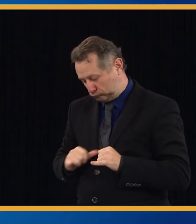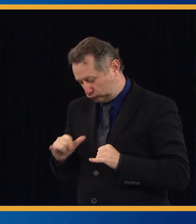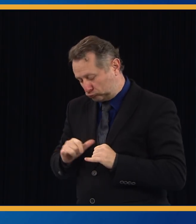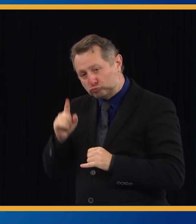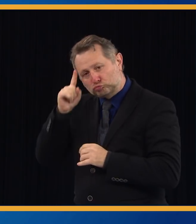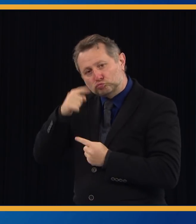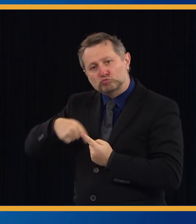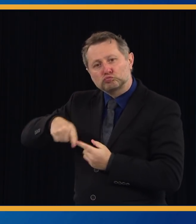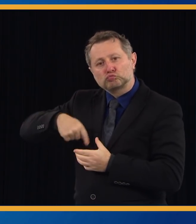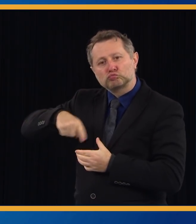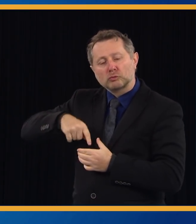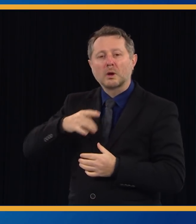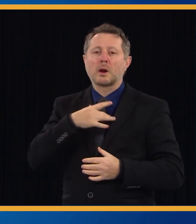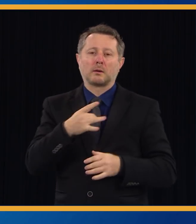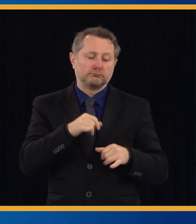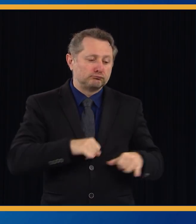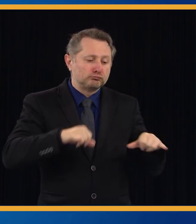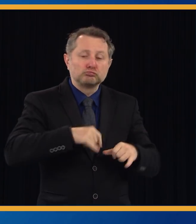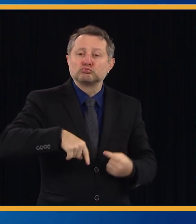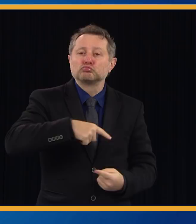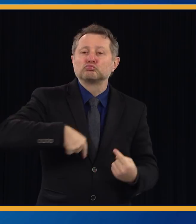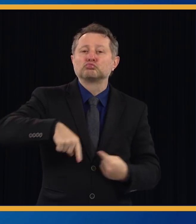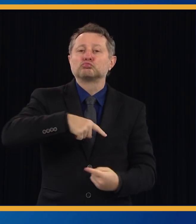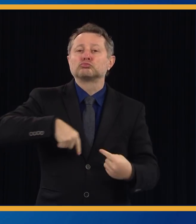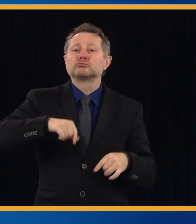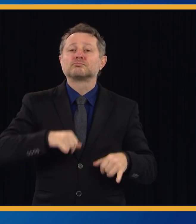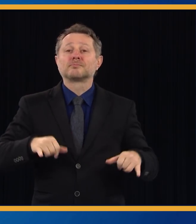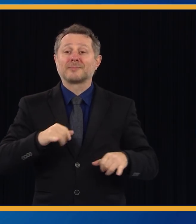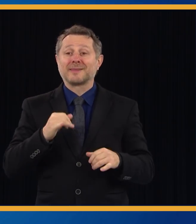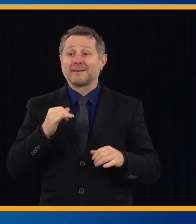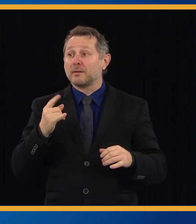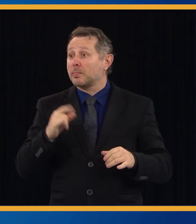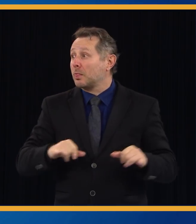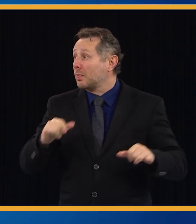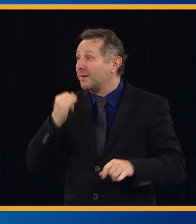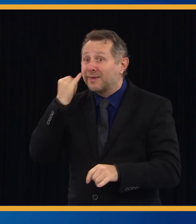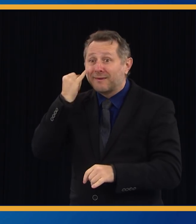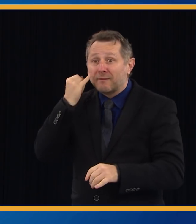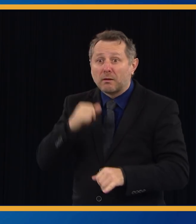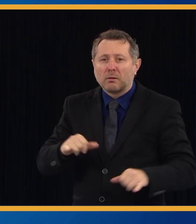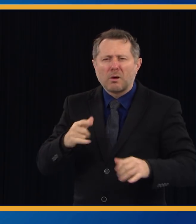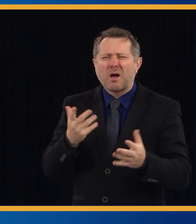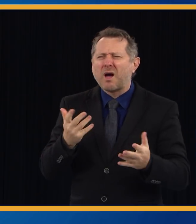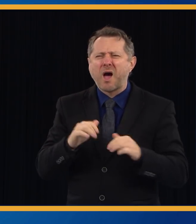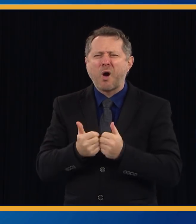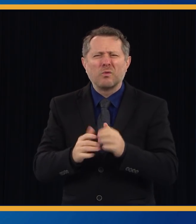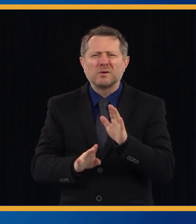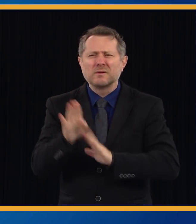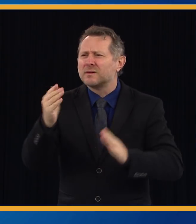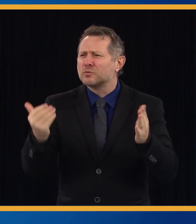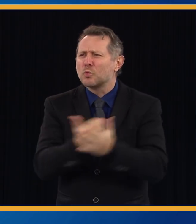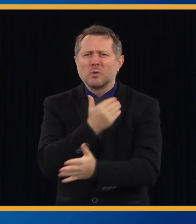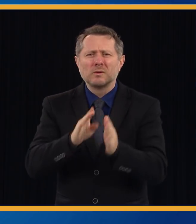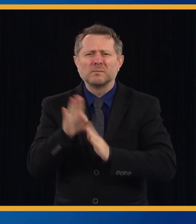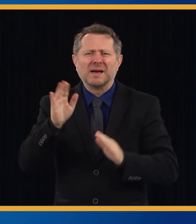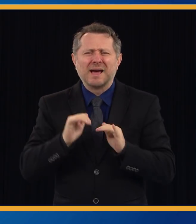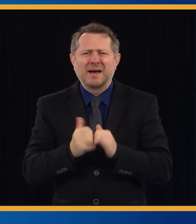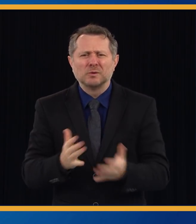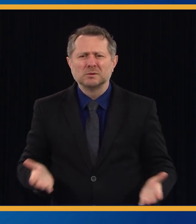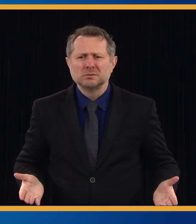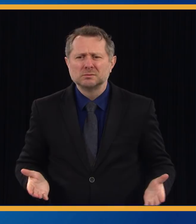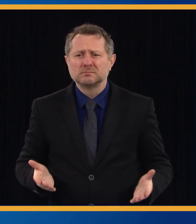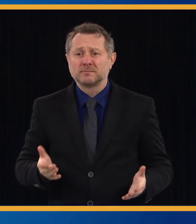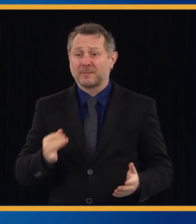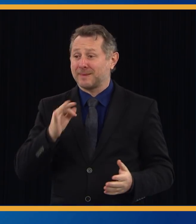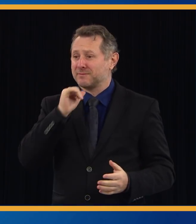if you don't change, you don't grow. And if you don't run the risk of change, you don't have the benefit of